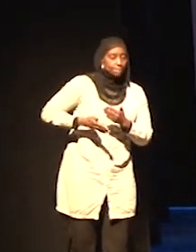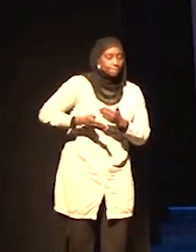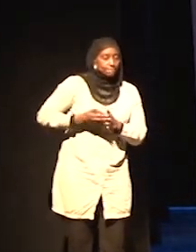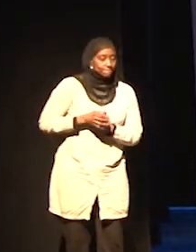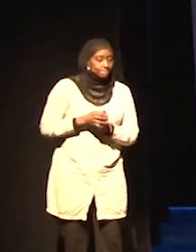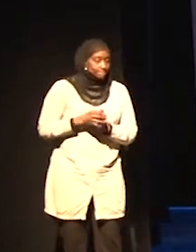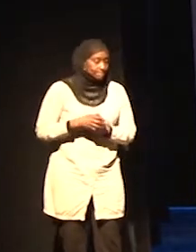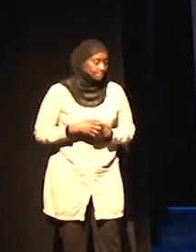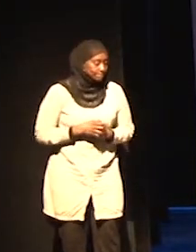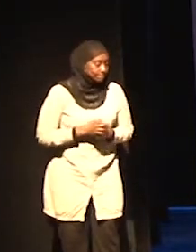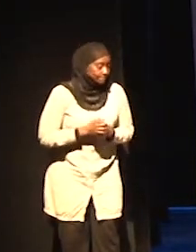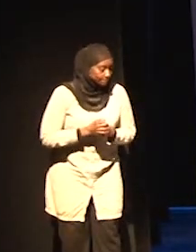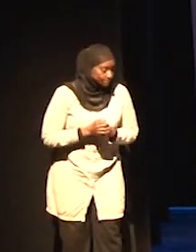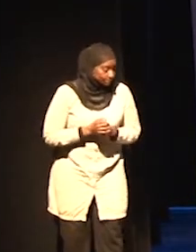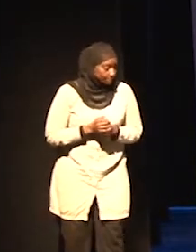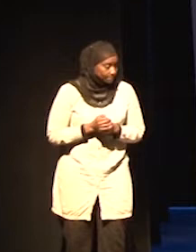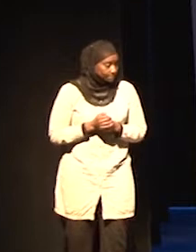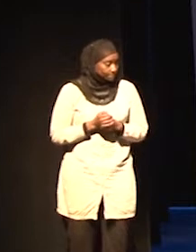Look,